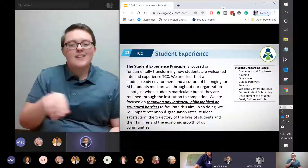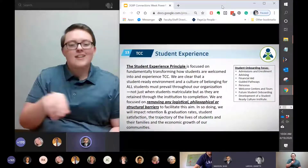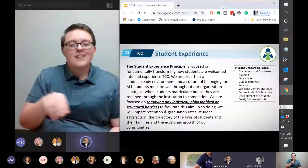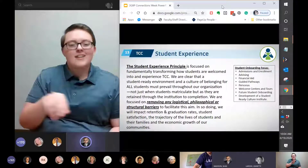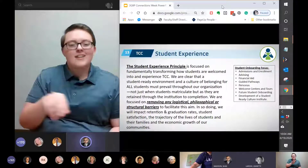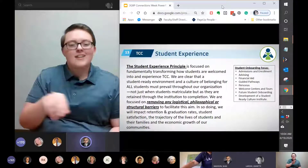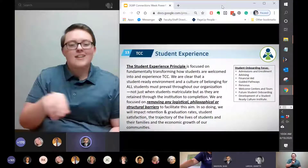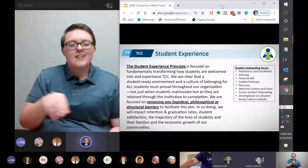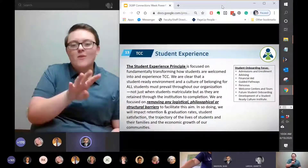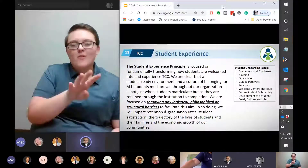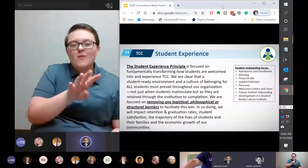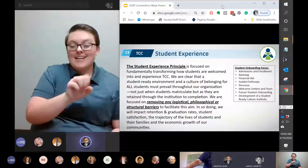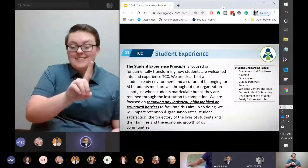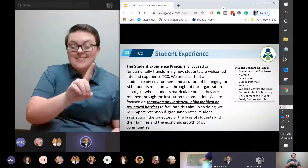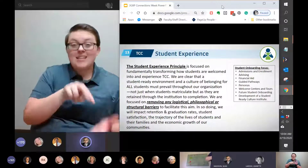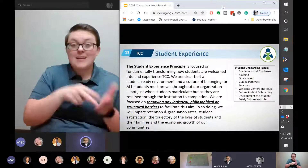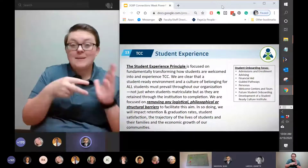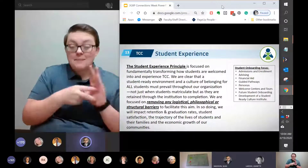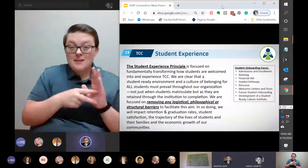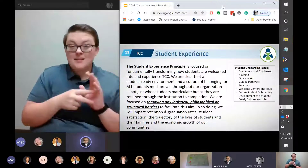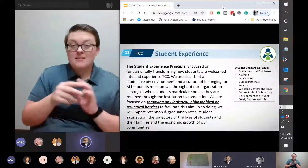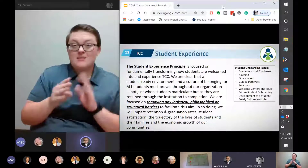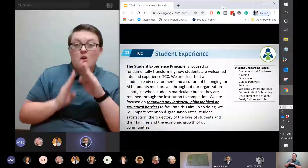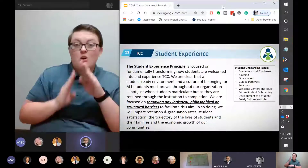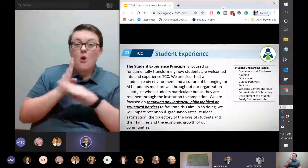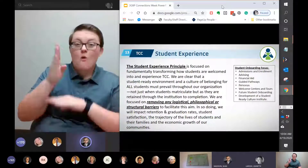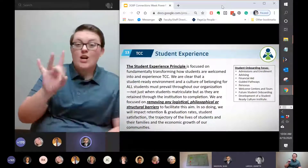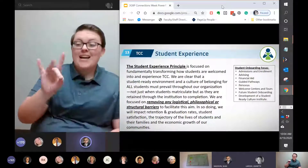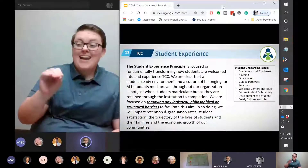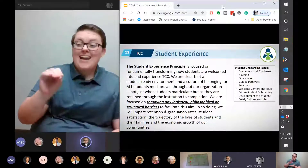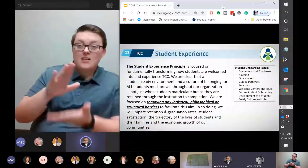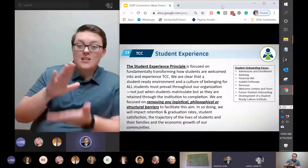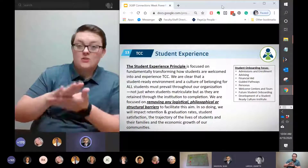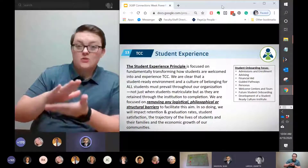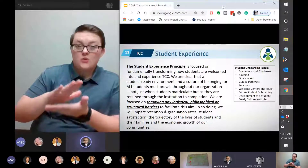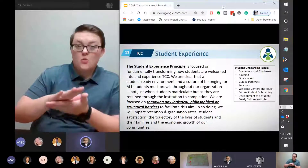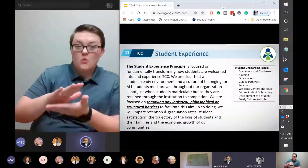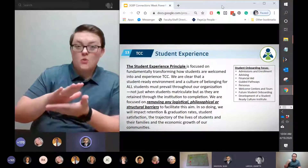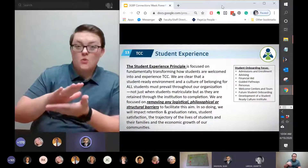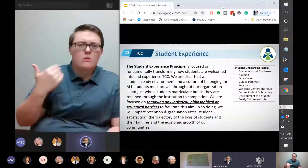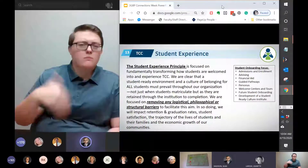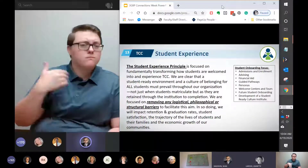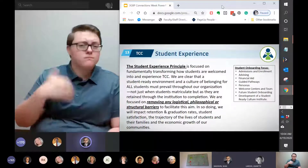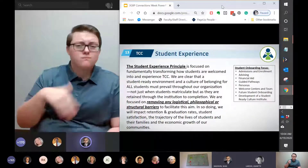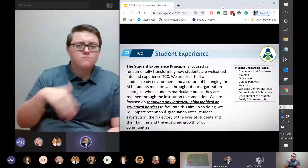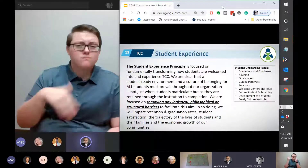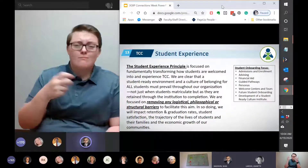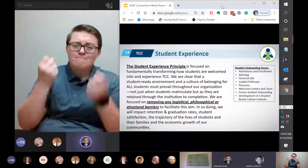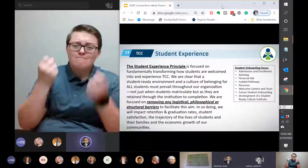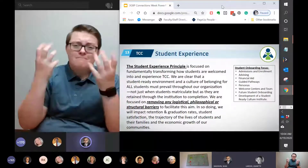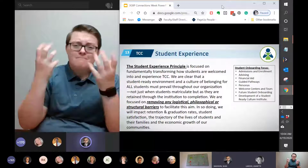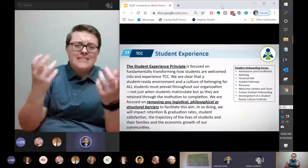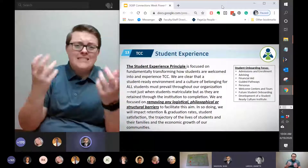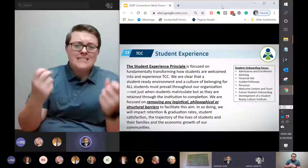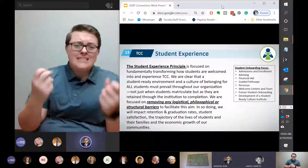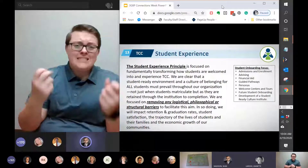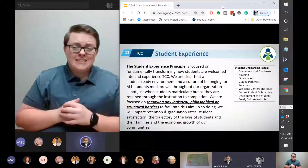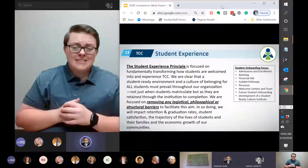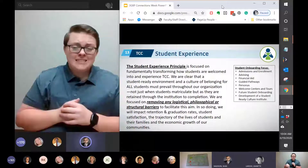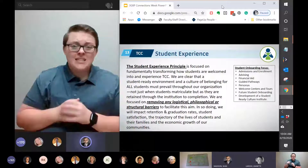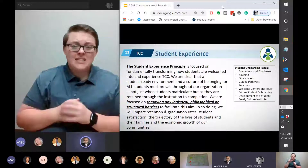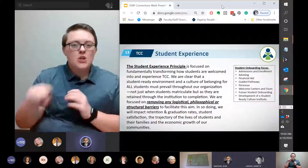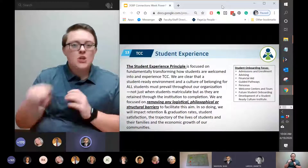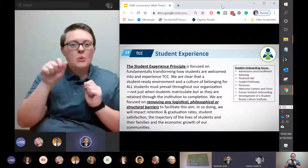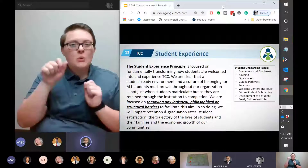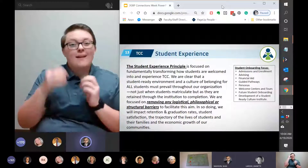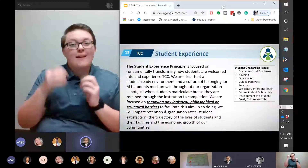the entire district. Wow, that's a lot. That's a lot. So as you can imagine, we certainly